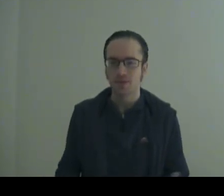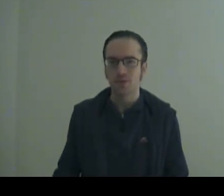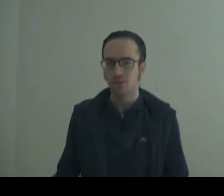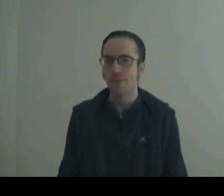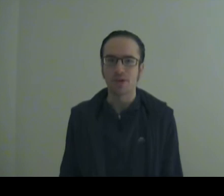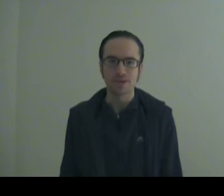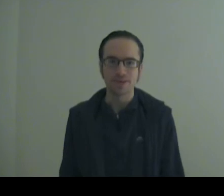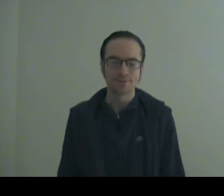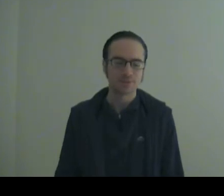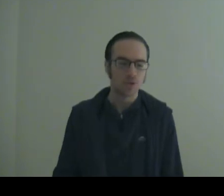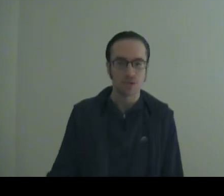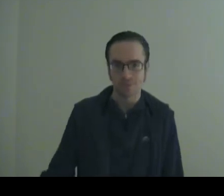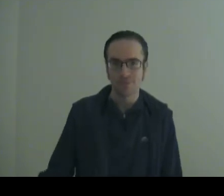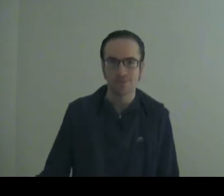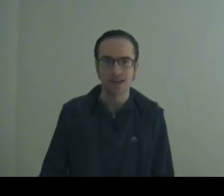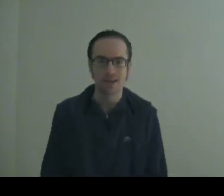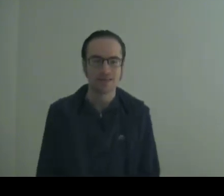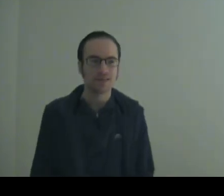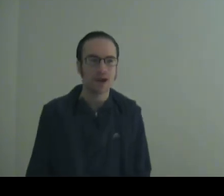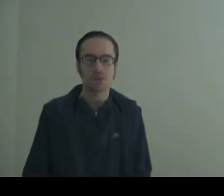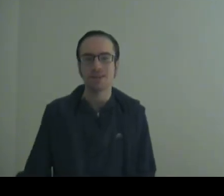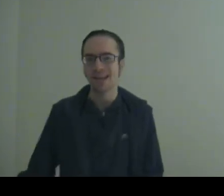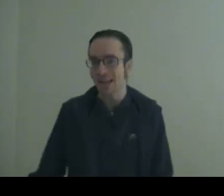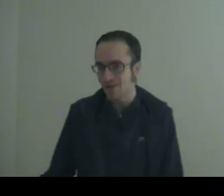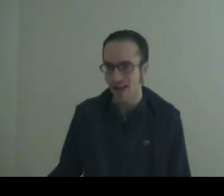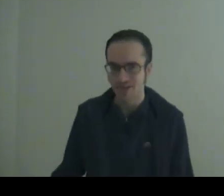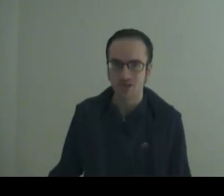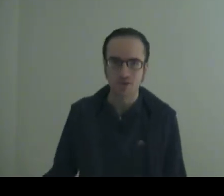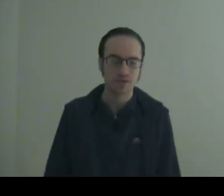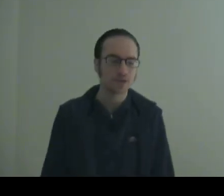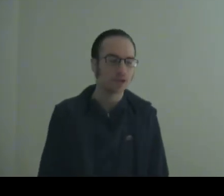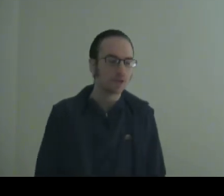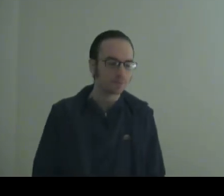the criminals, or that will be taken advantage of, you know.